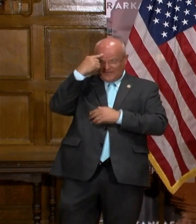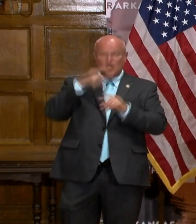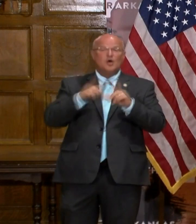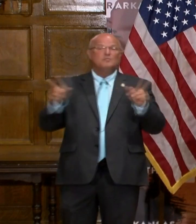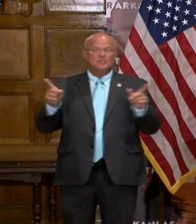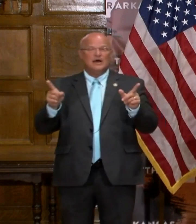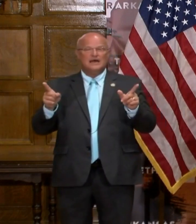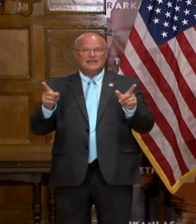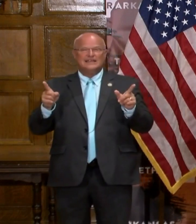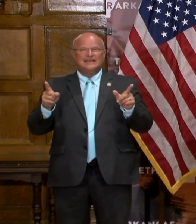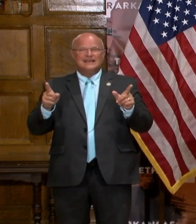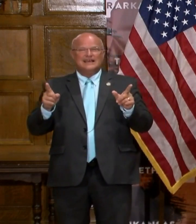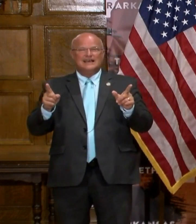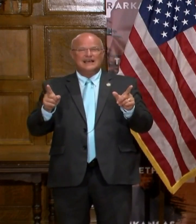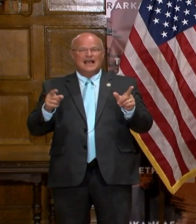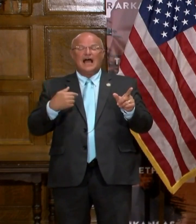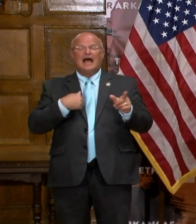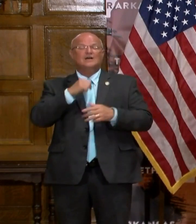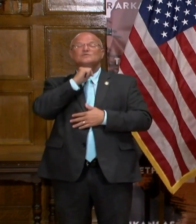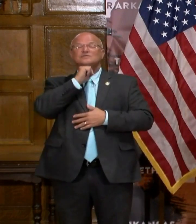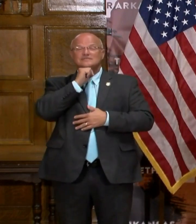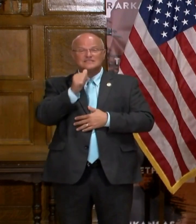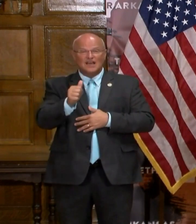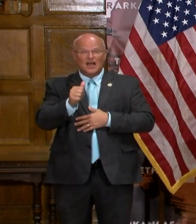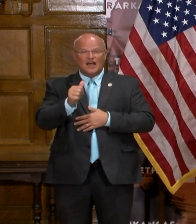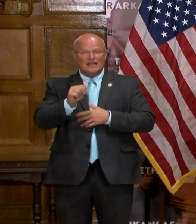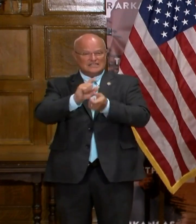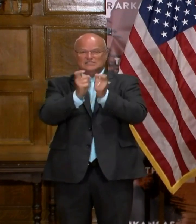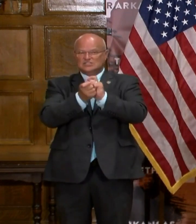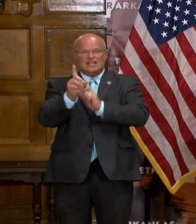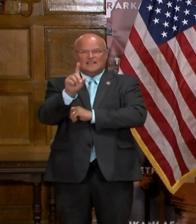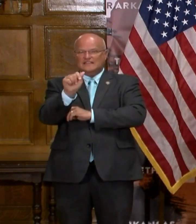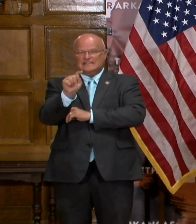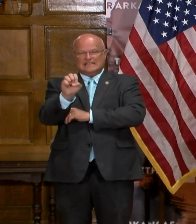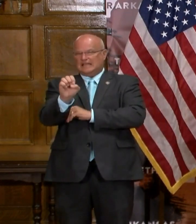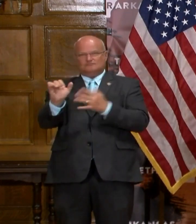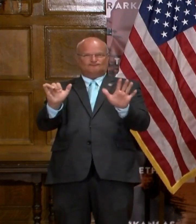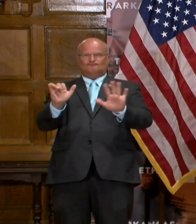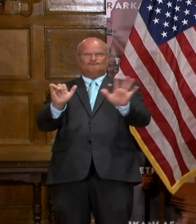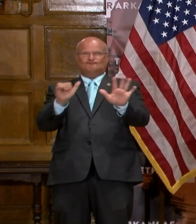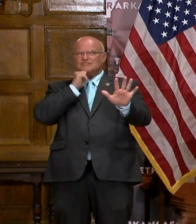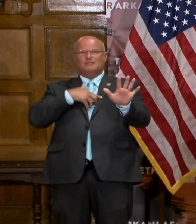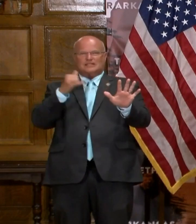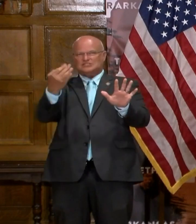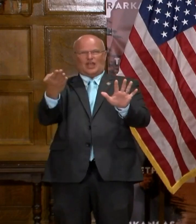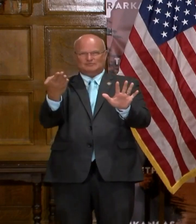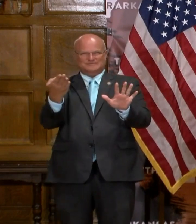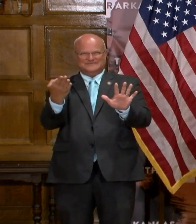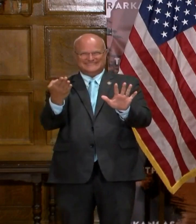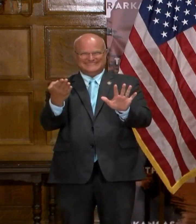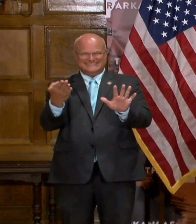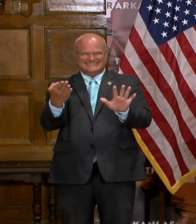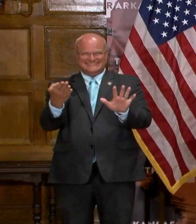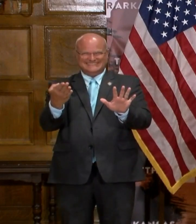But I would not dare change the date. That is not my job.